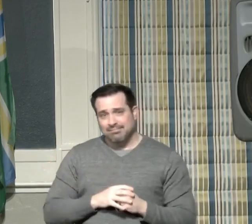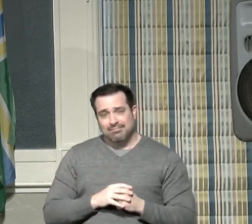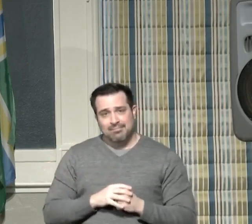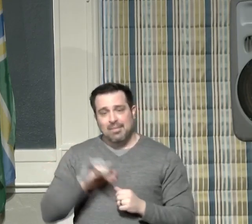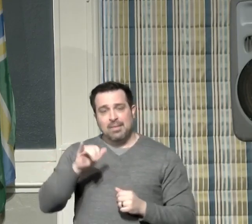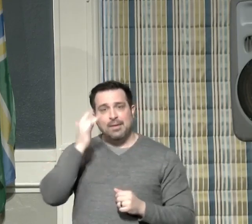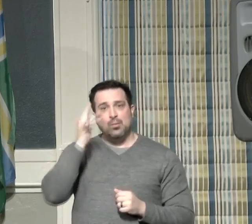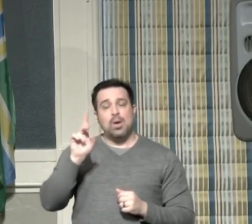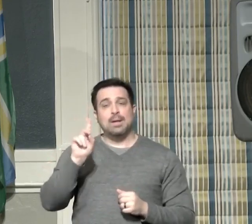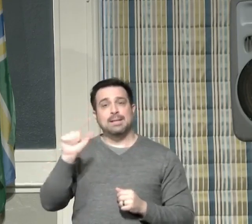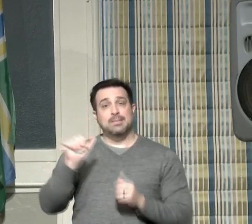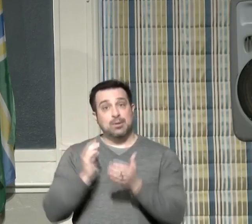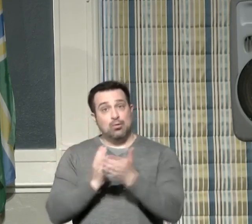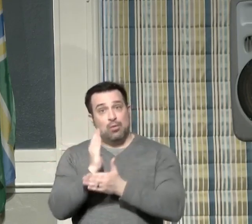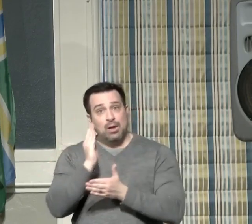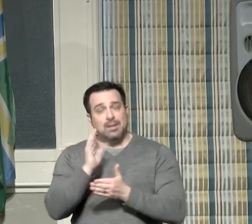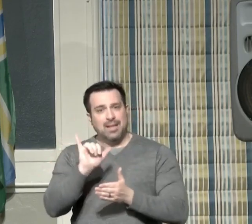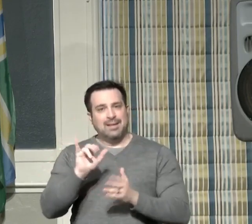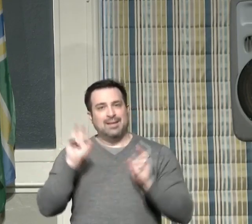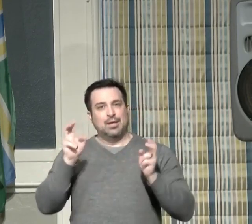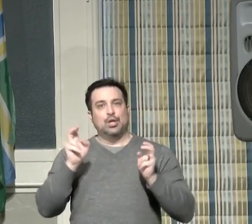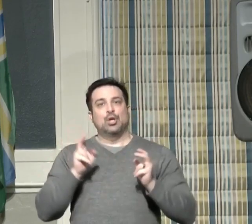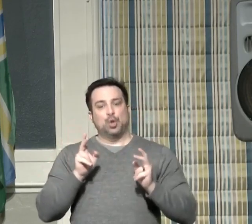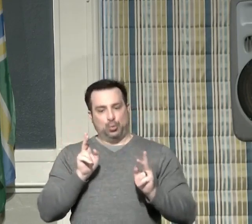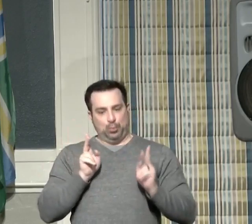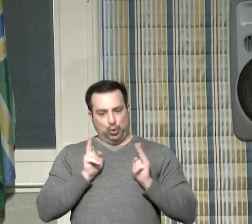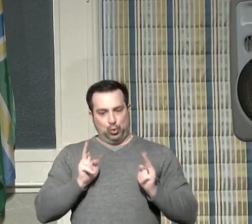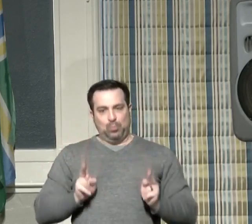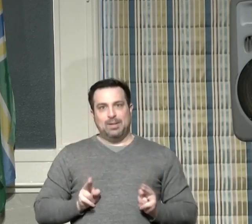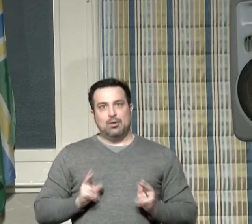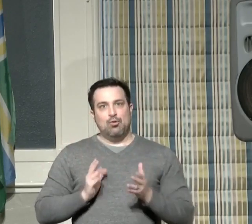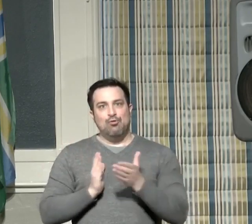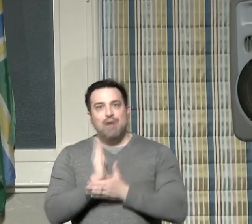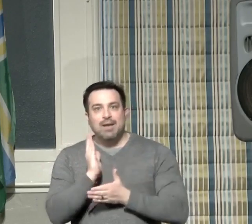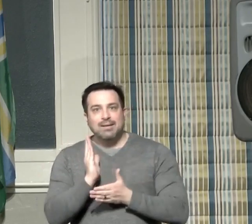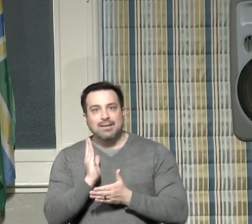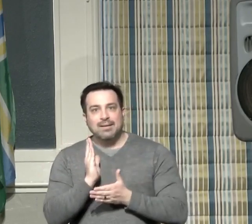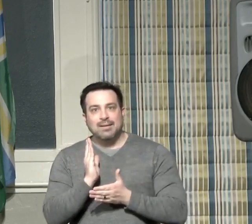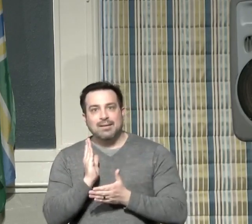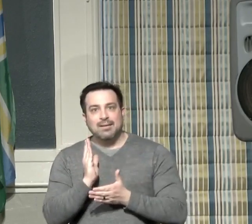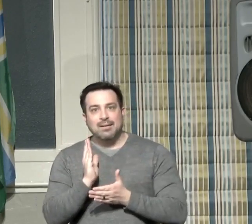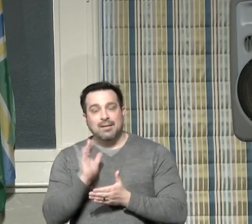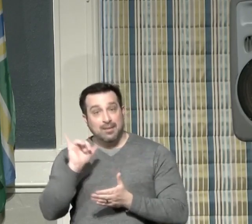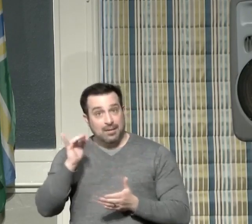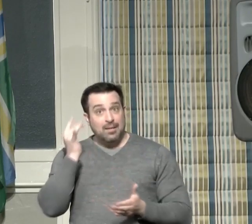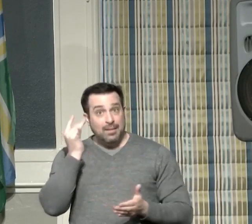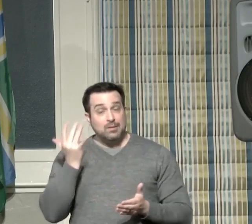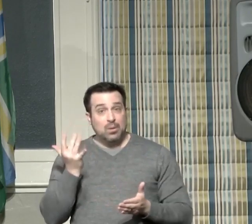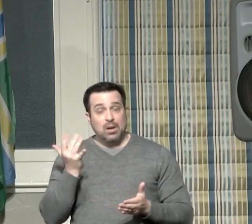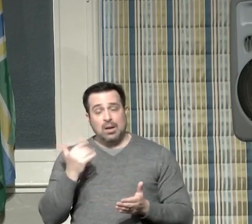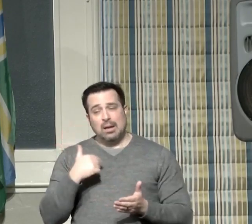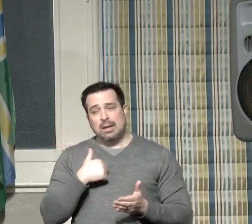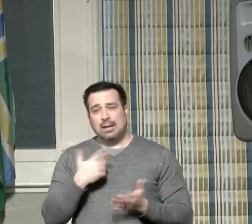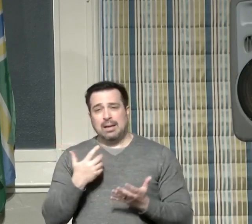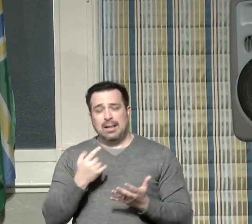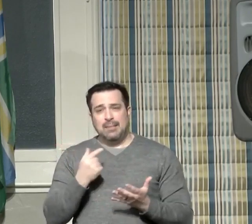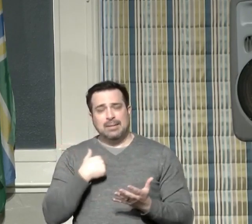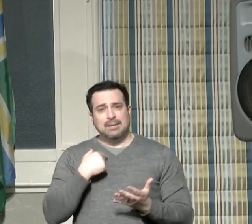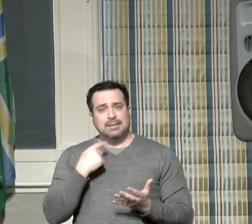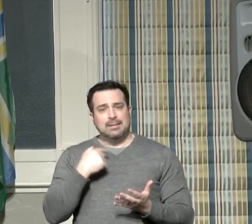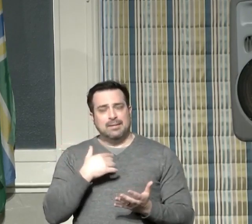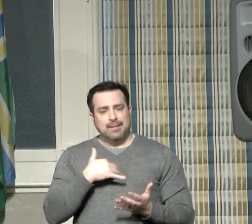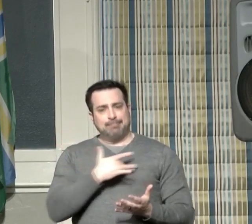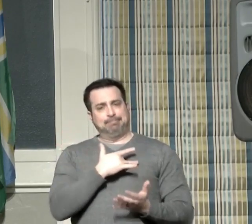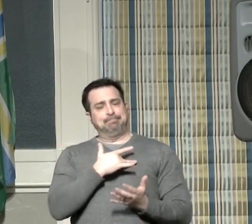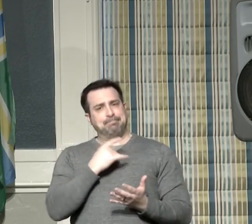why disability rights are human rights. And this is why, and I get kind of choked up about